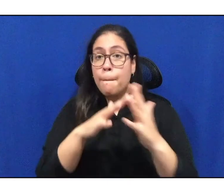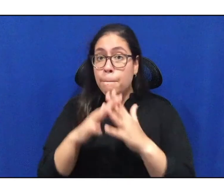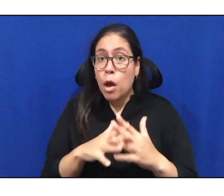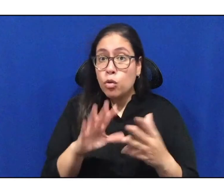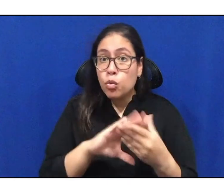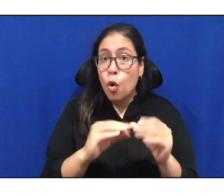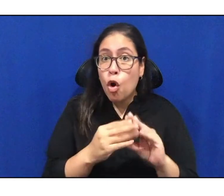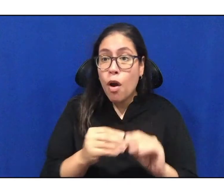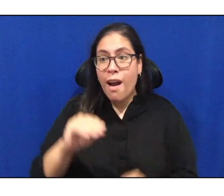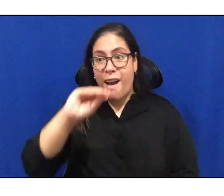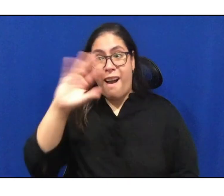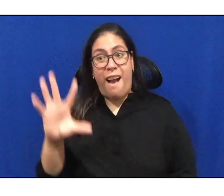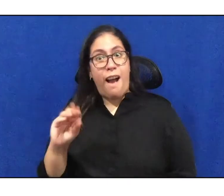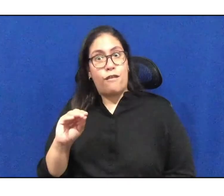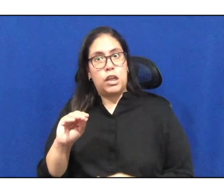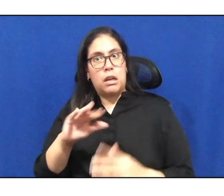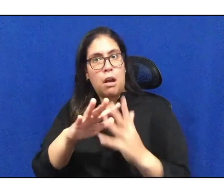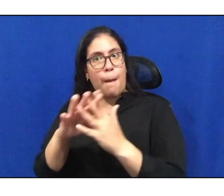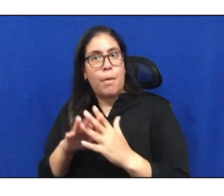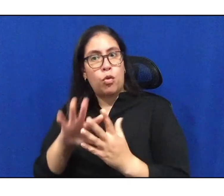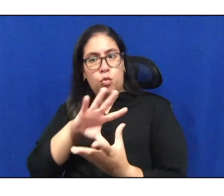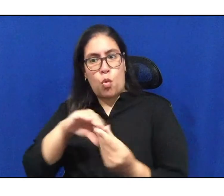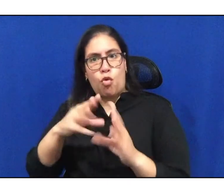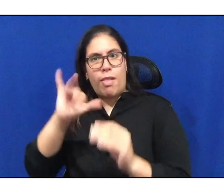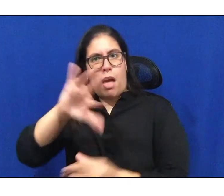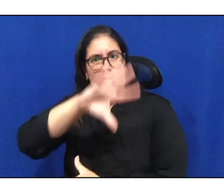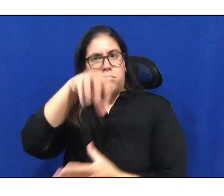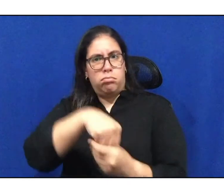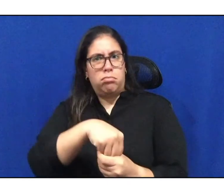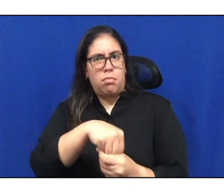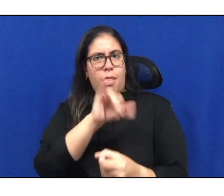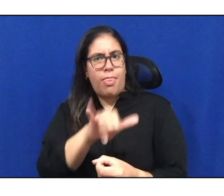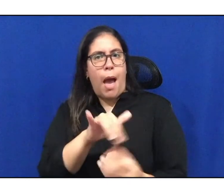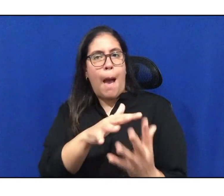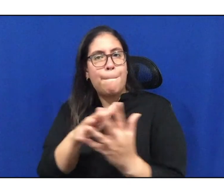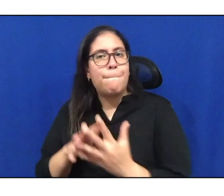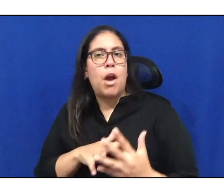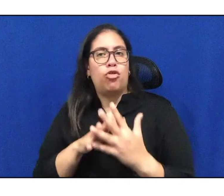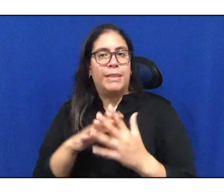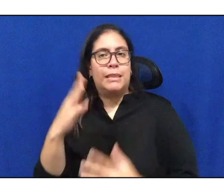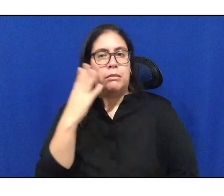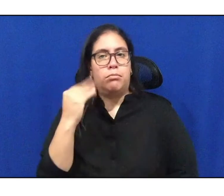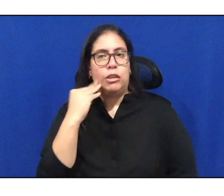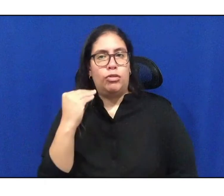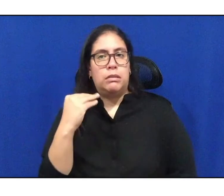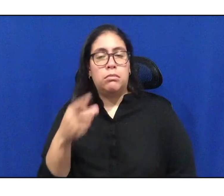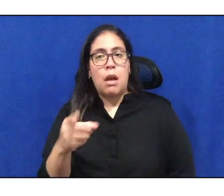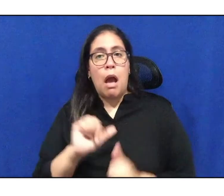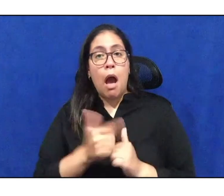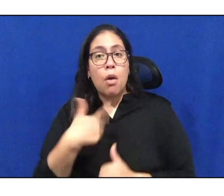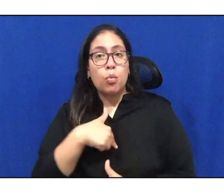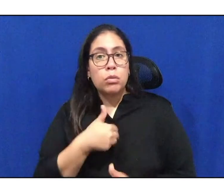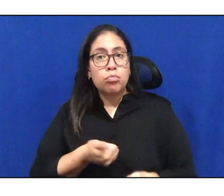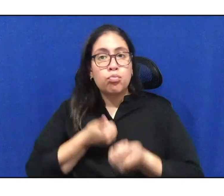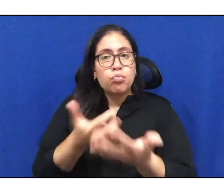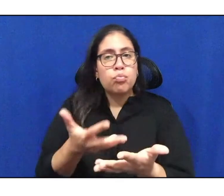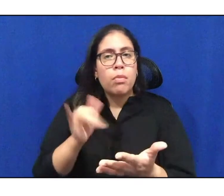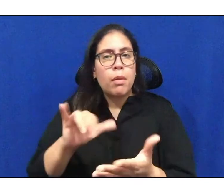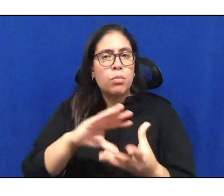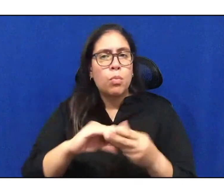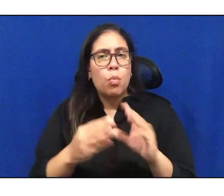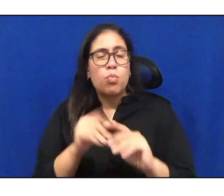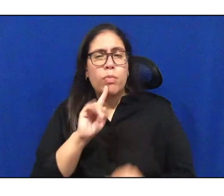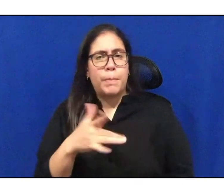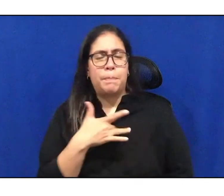center of the American experience. And so, how do we tell that story? And what's been really heartening to me are the ways that